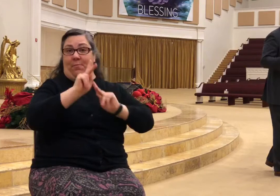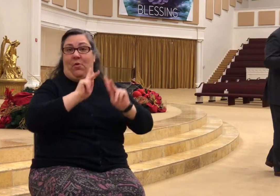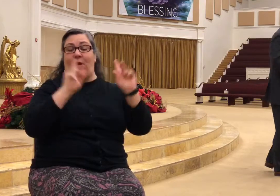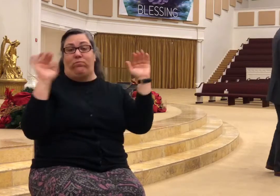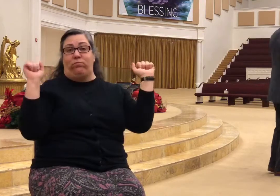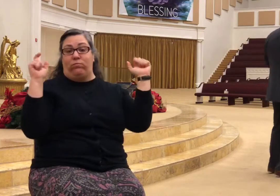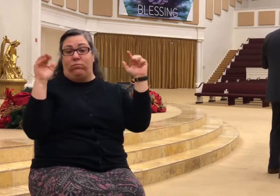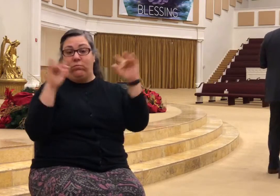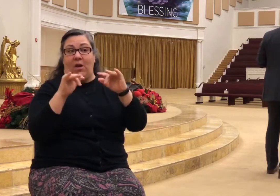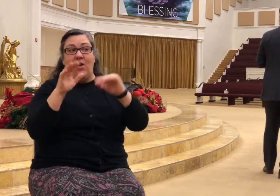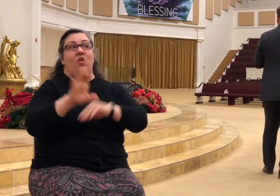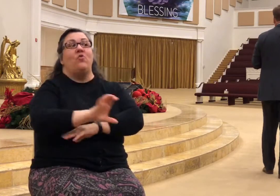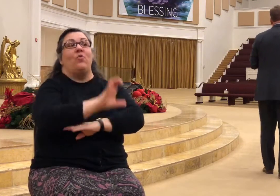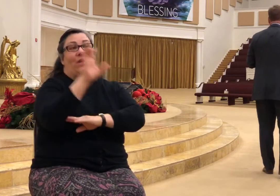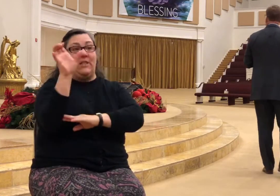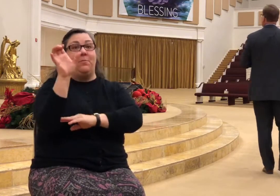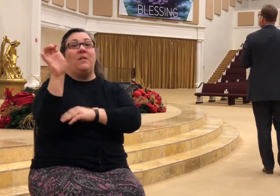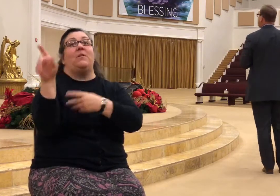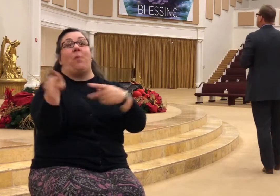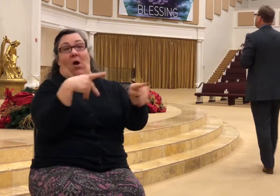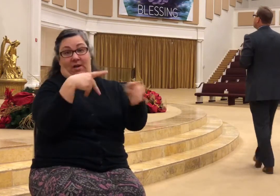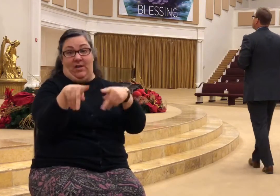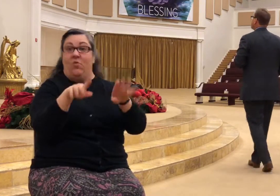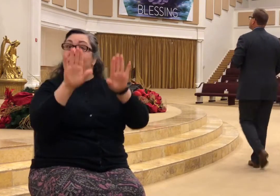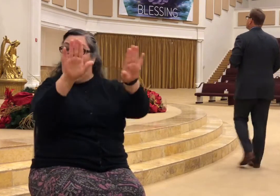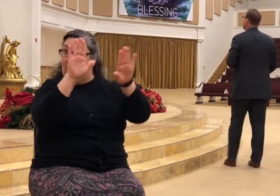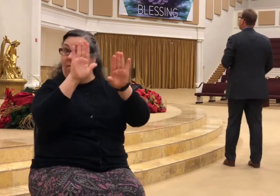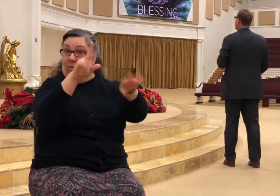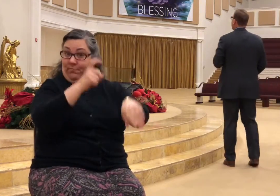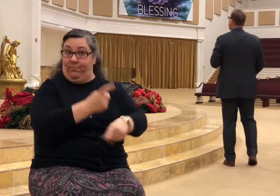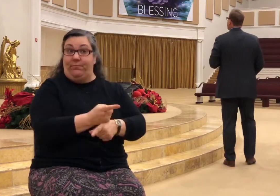at their Christmas banquet and party. That's awesome.